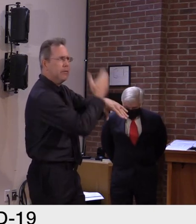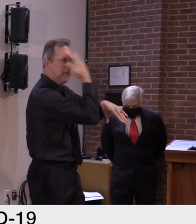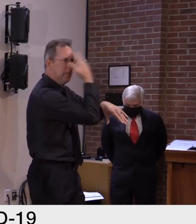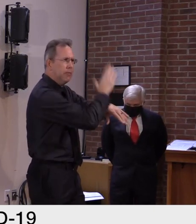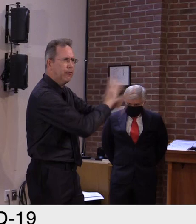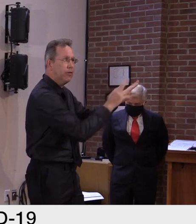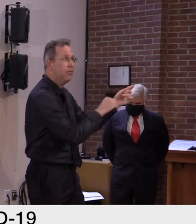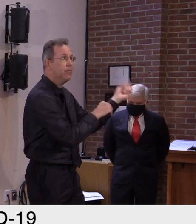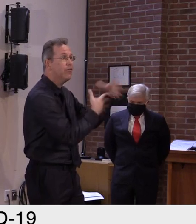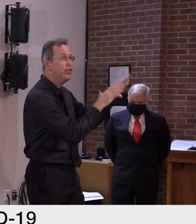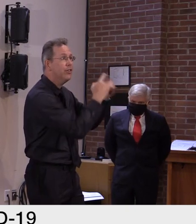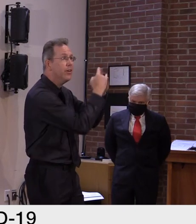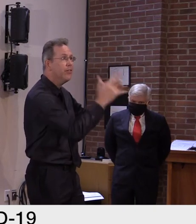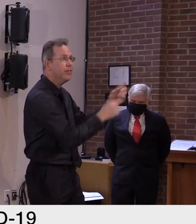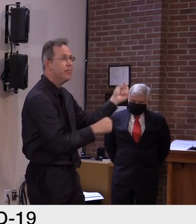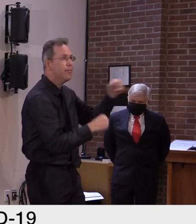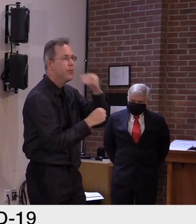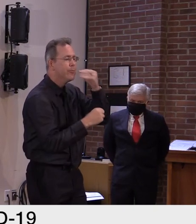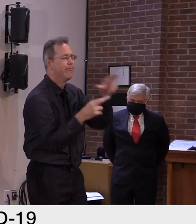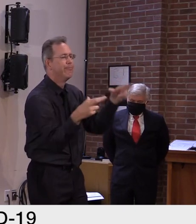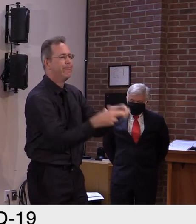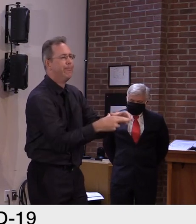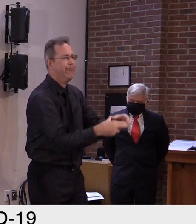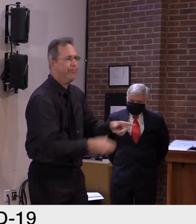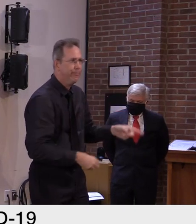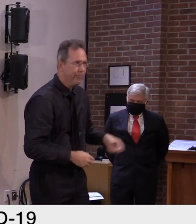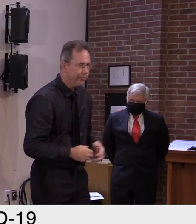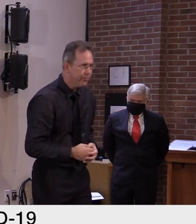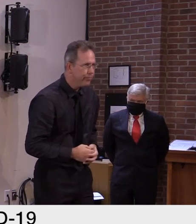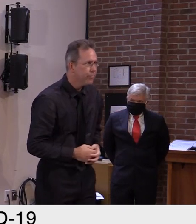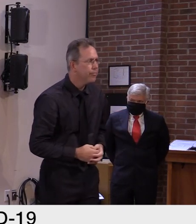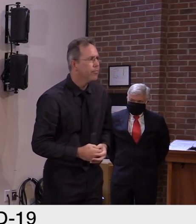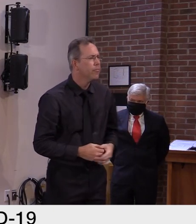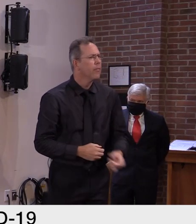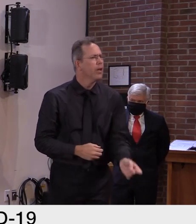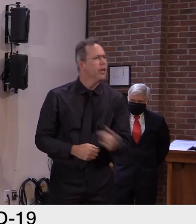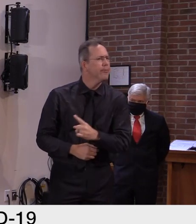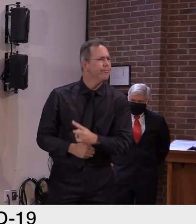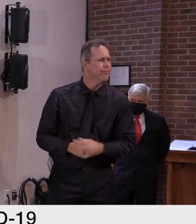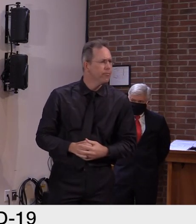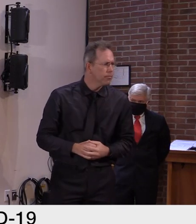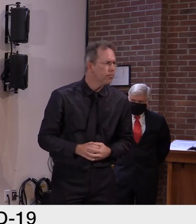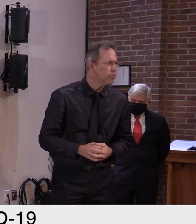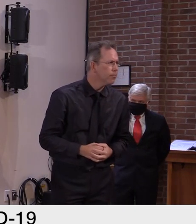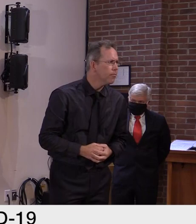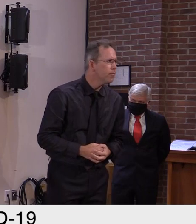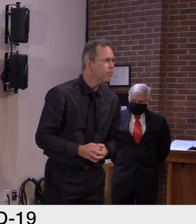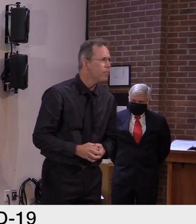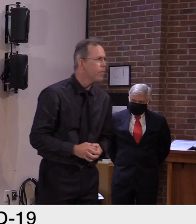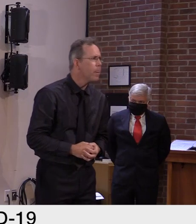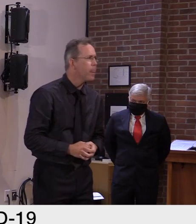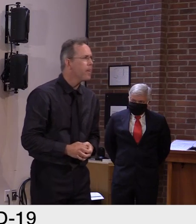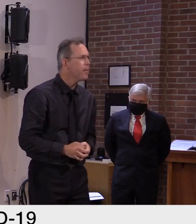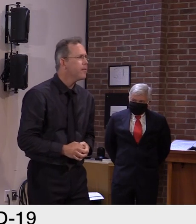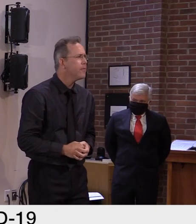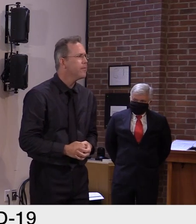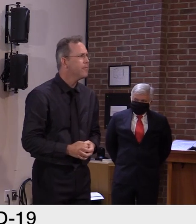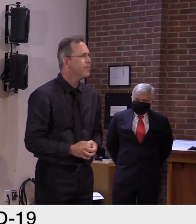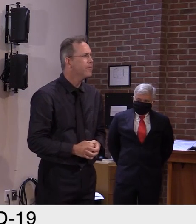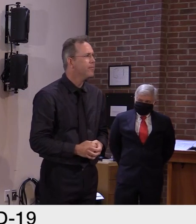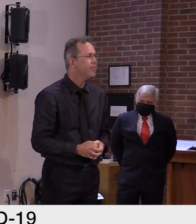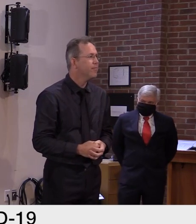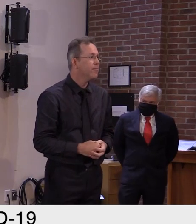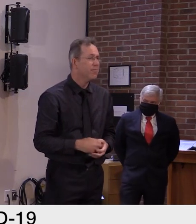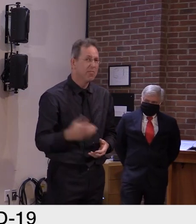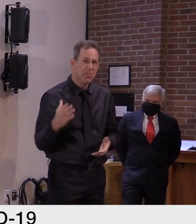So is it an option for people to get together with people outside their household? Again, this is not perfect, Peter.